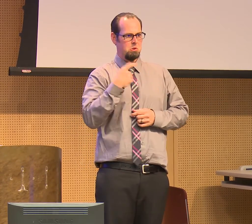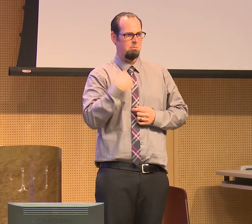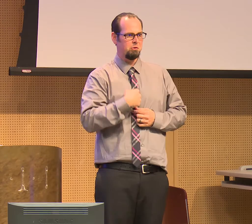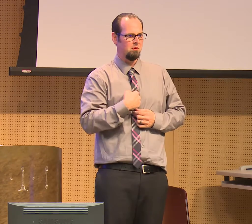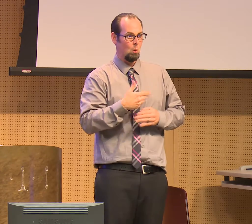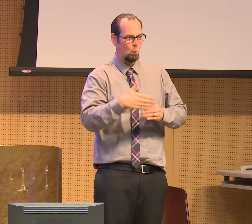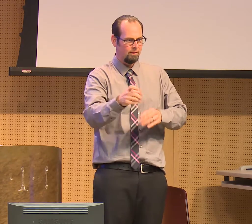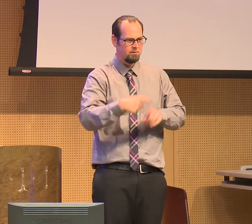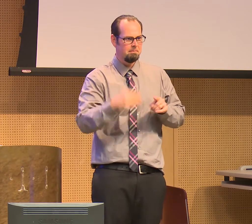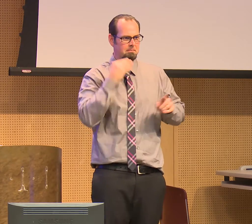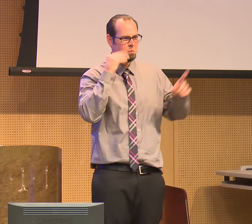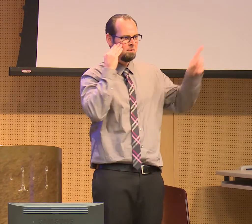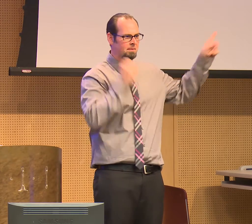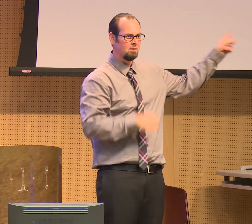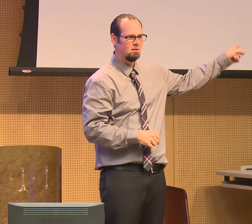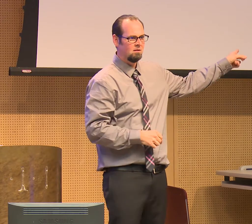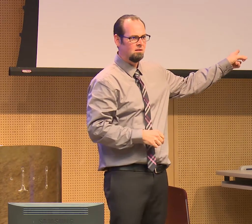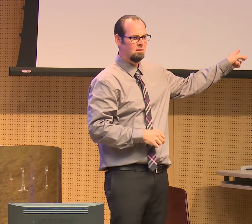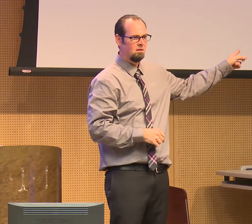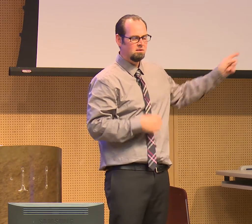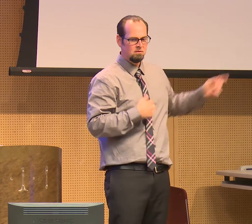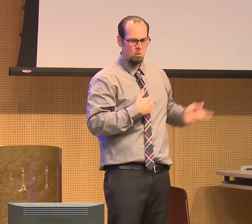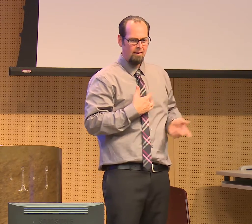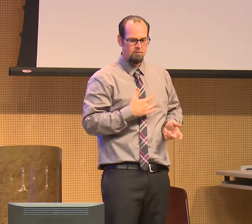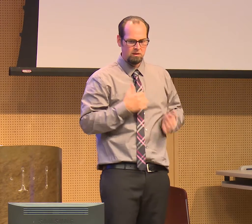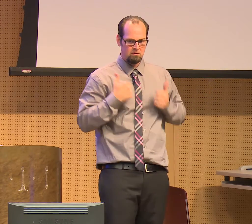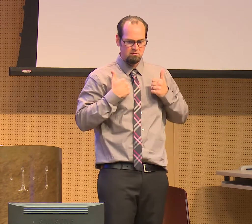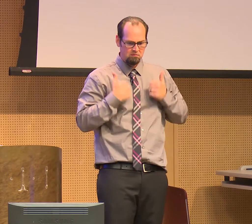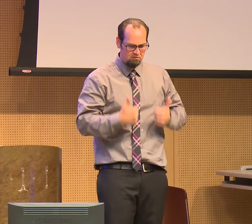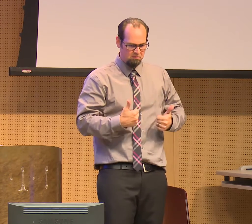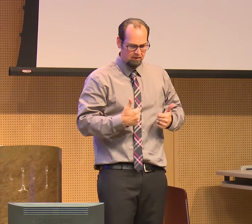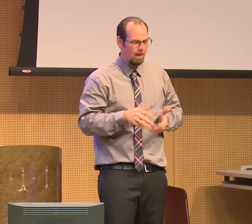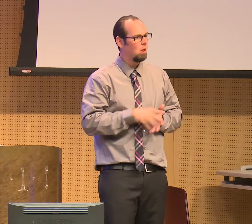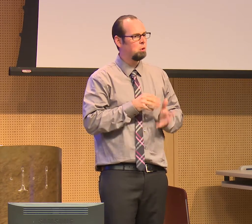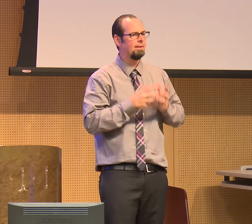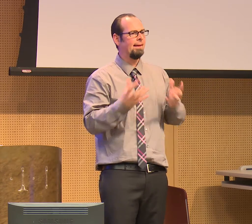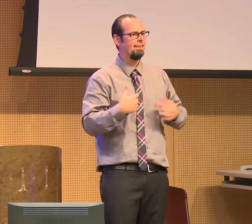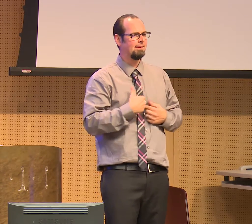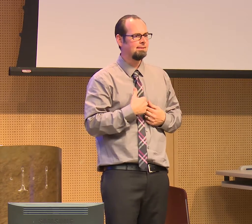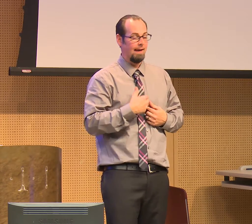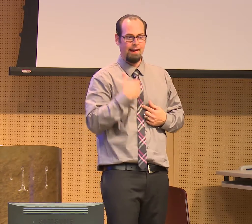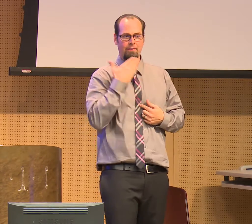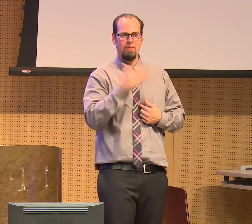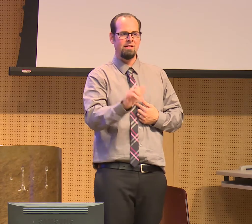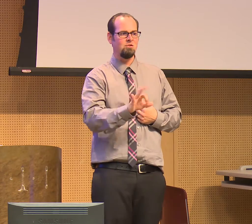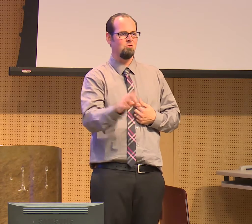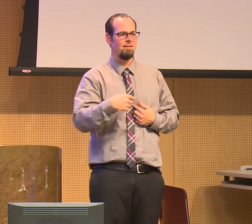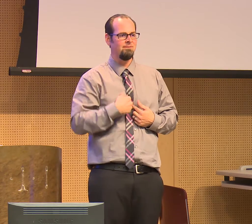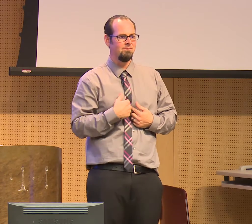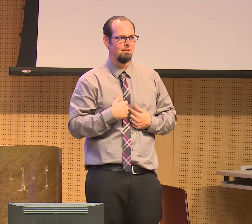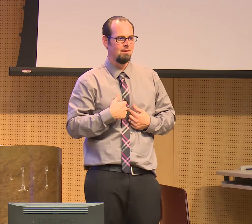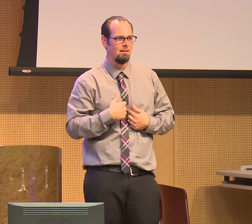And it was important that I was there. This was so different than from home. I was so grateful to Jeff.